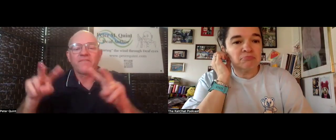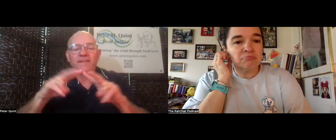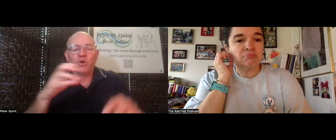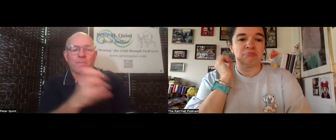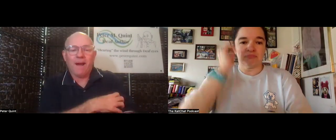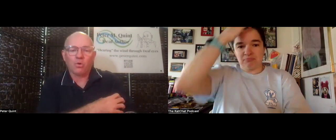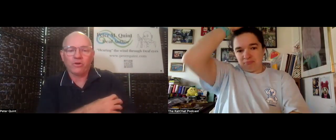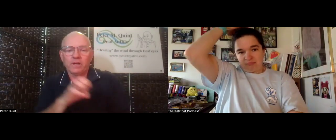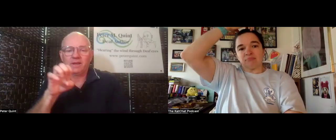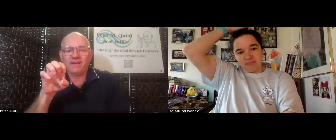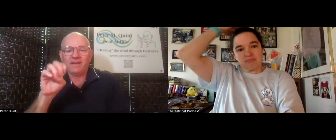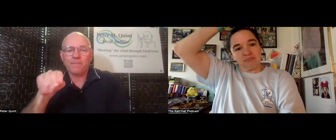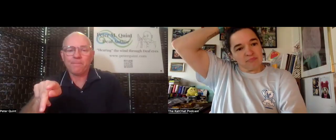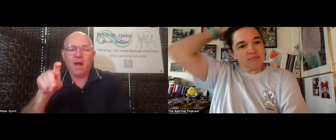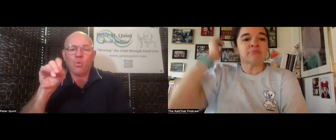Very, very